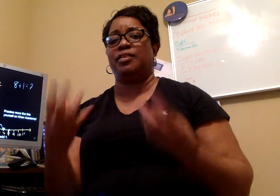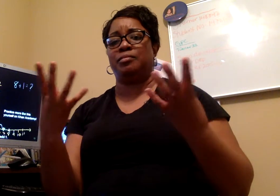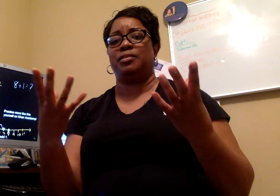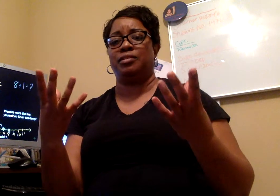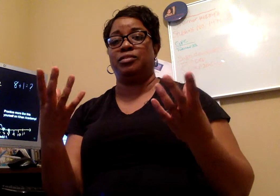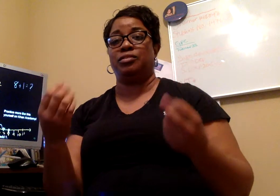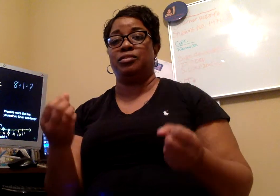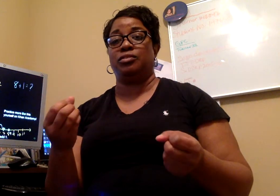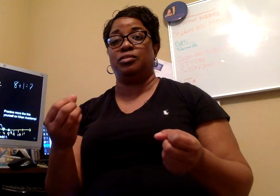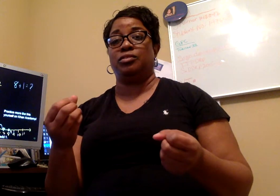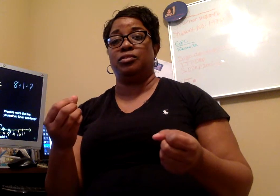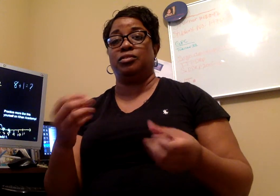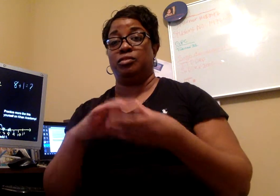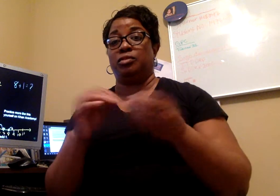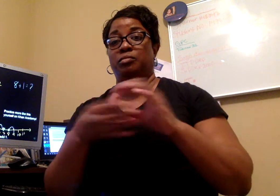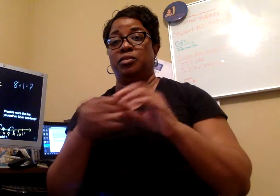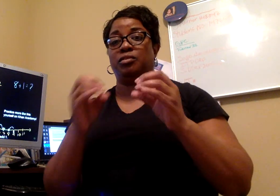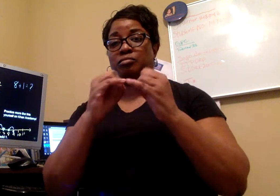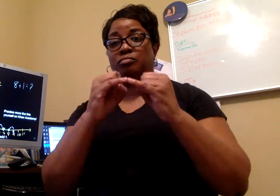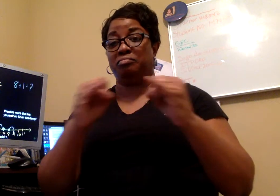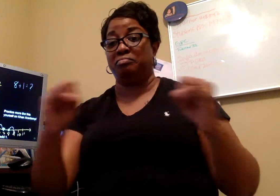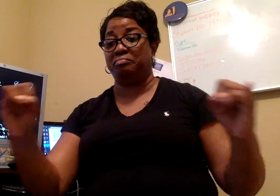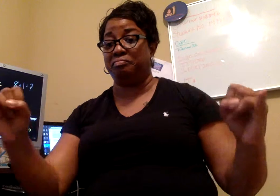at 8, and you add 1.